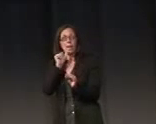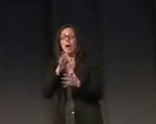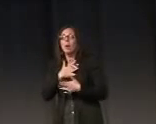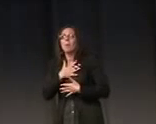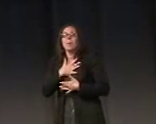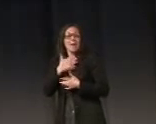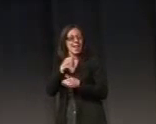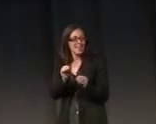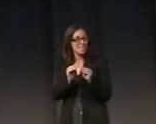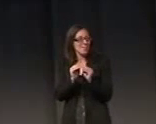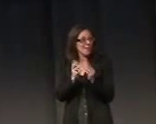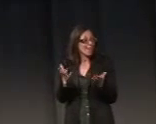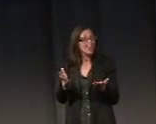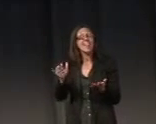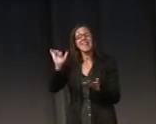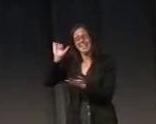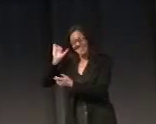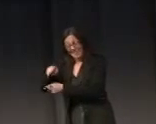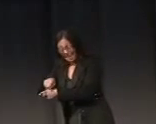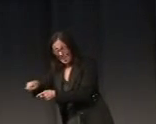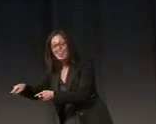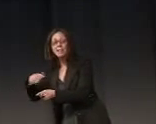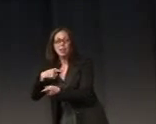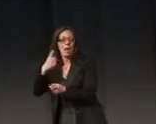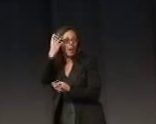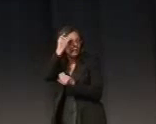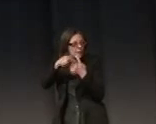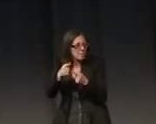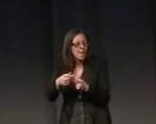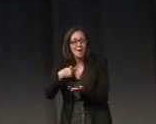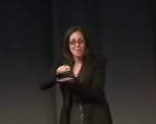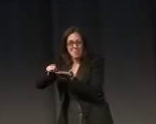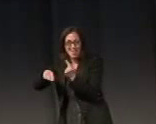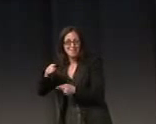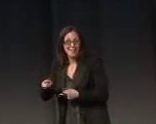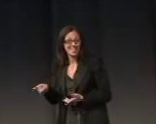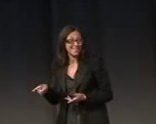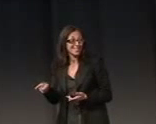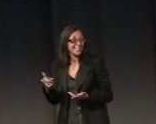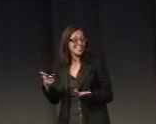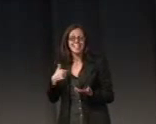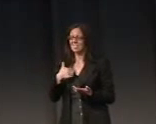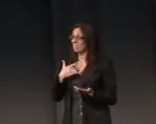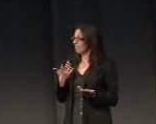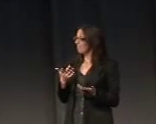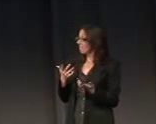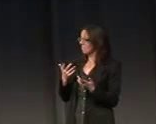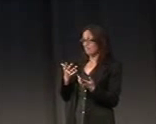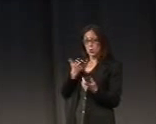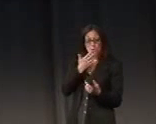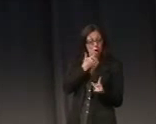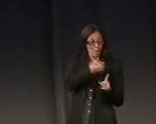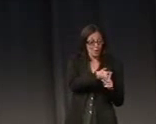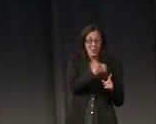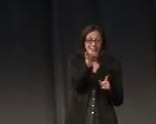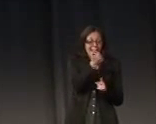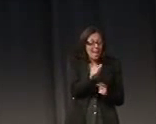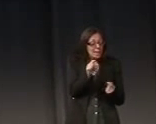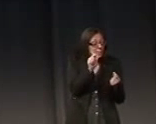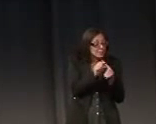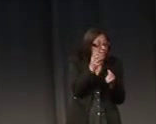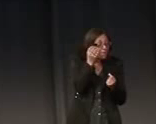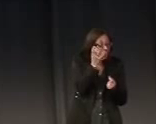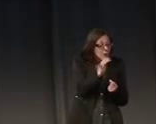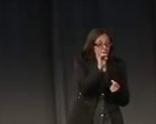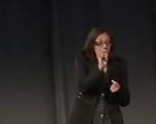about. That is, there is nothing specific to color when it appears in mathematical problems and theorem. It